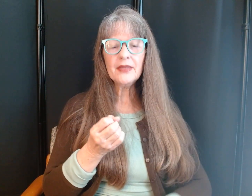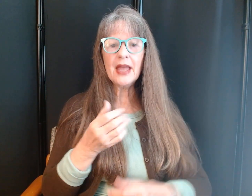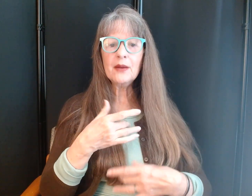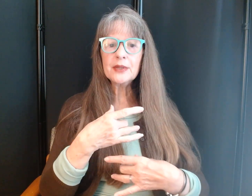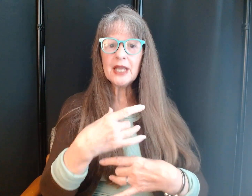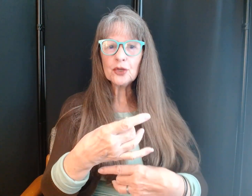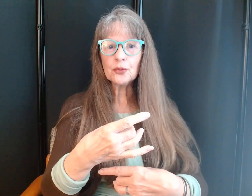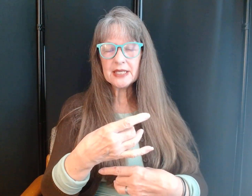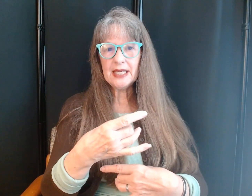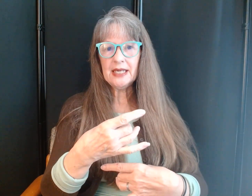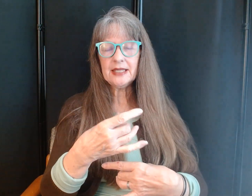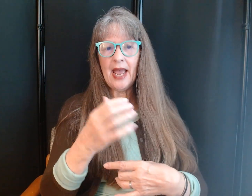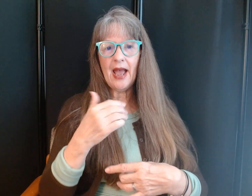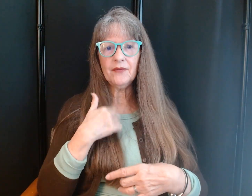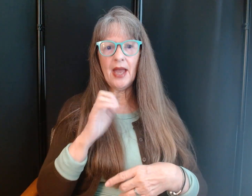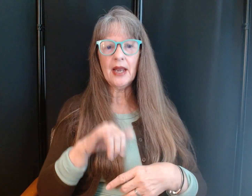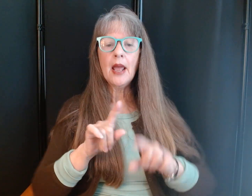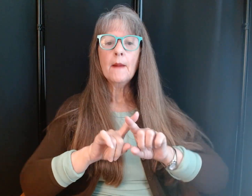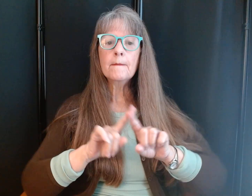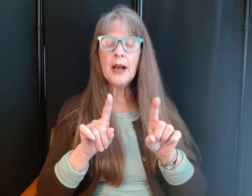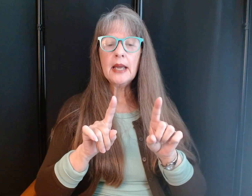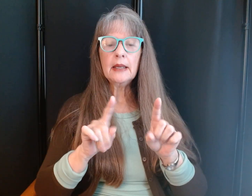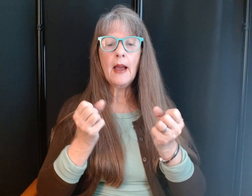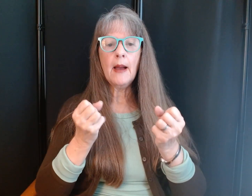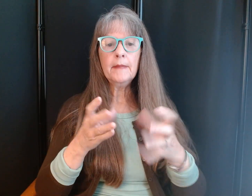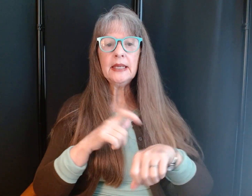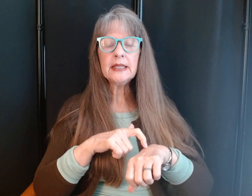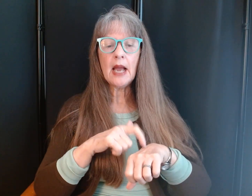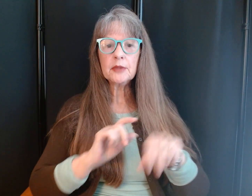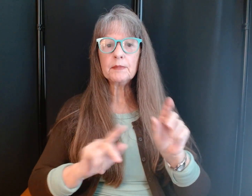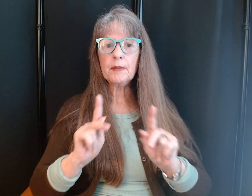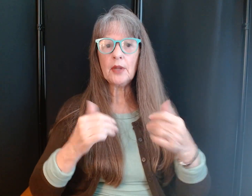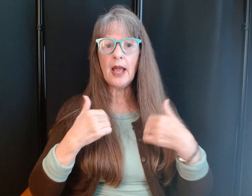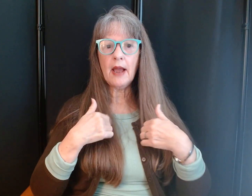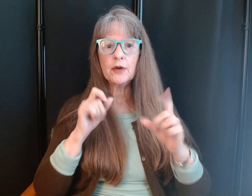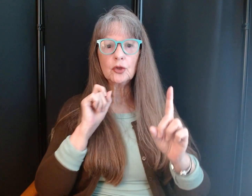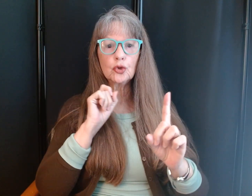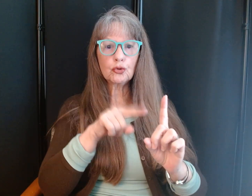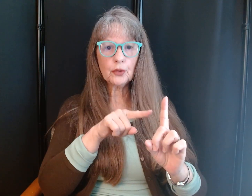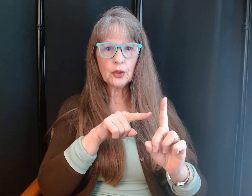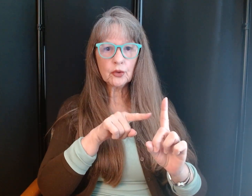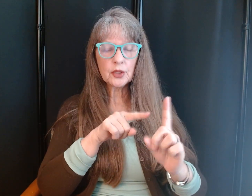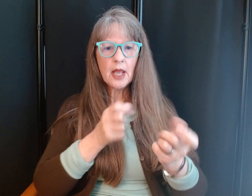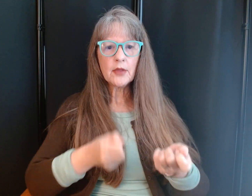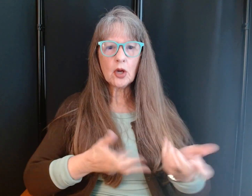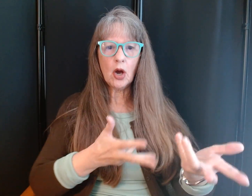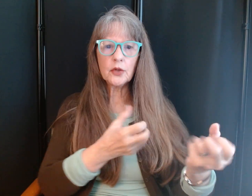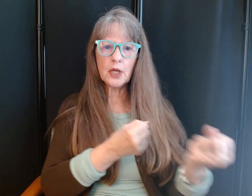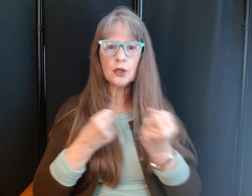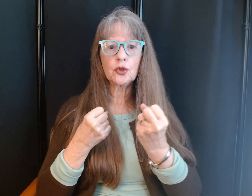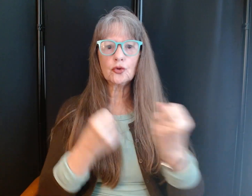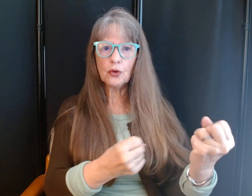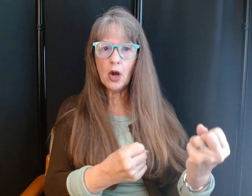it was interesting to have that. But many times people have triggers that cause a